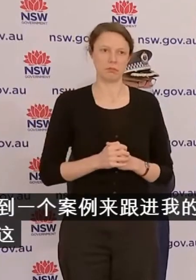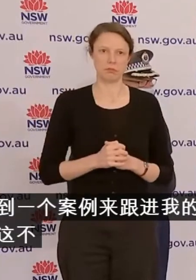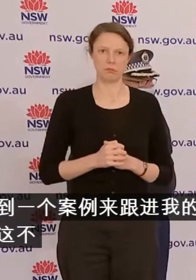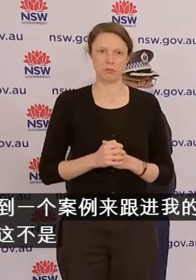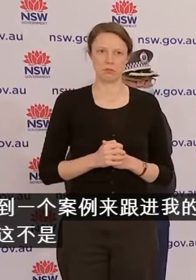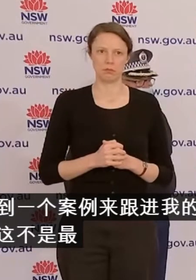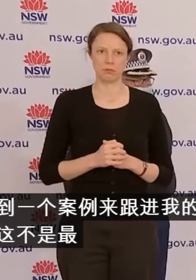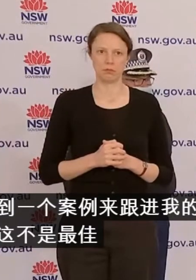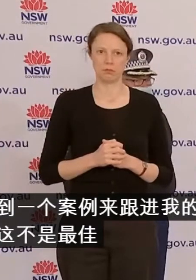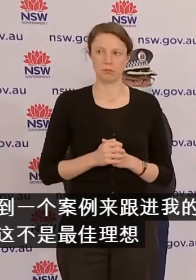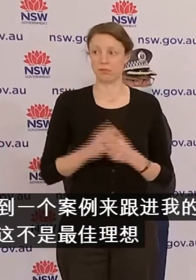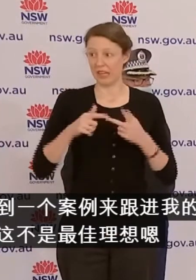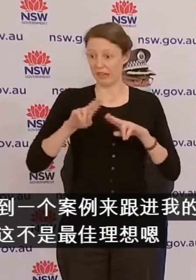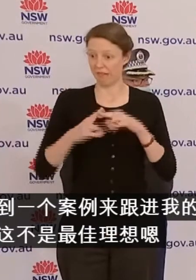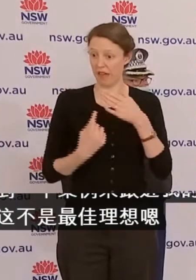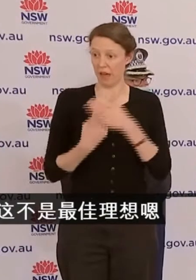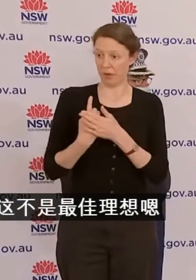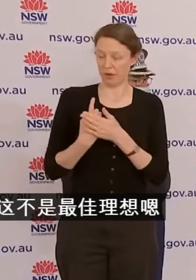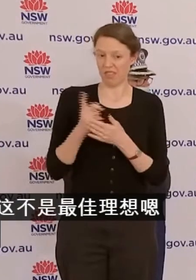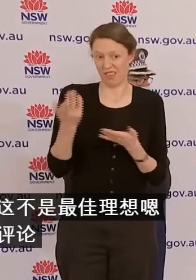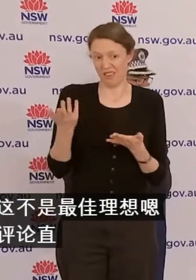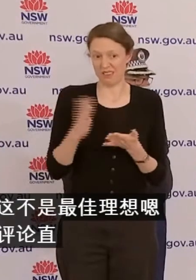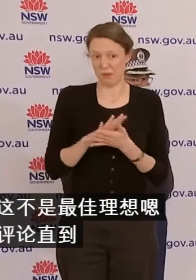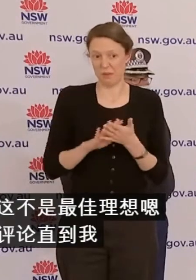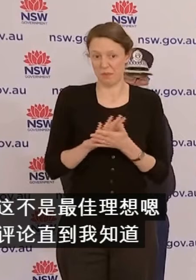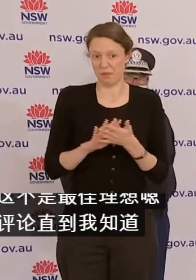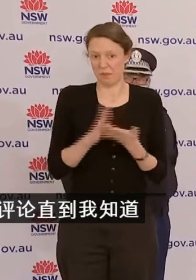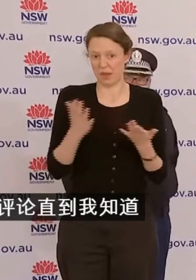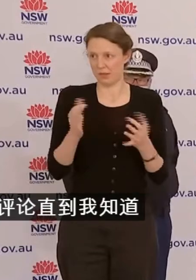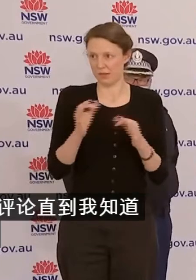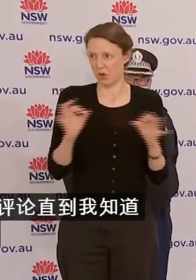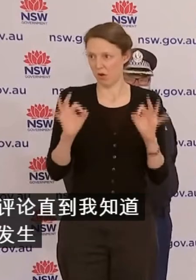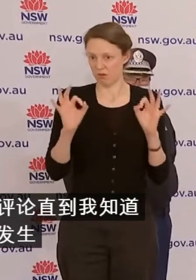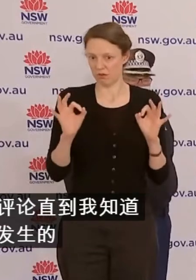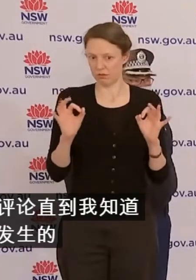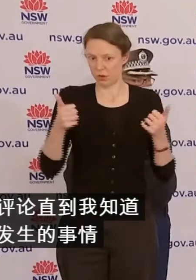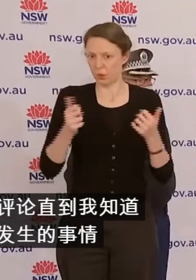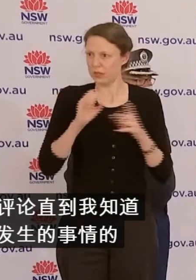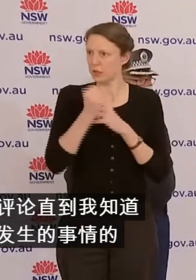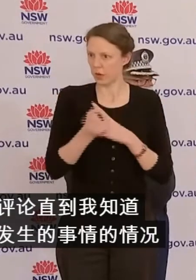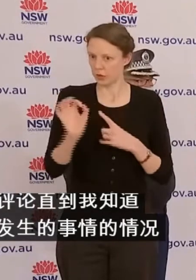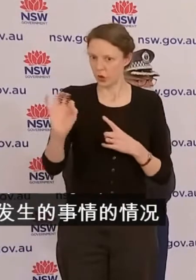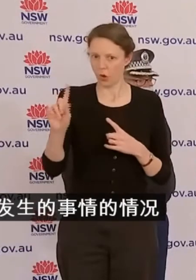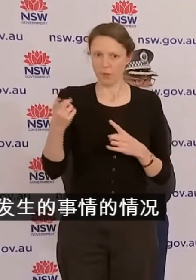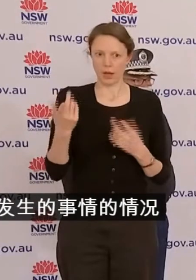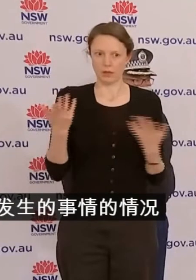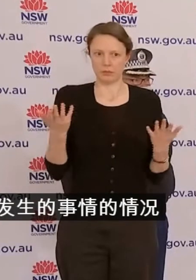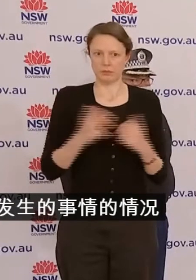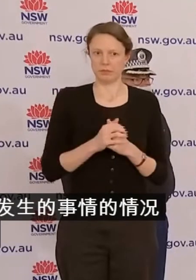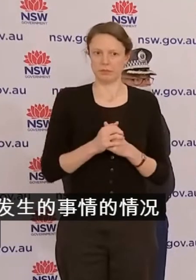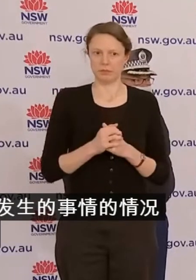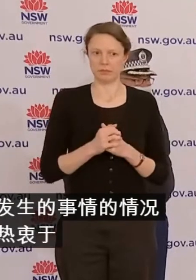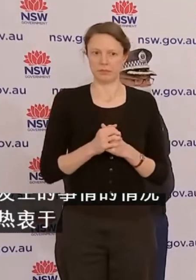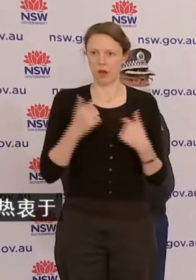not optimum ideal. I can't really comment until I know the circumstances of what has occurred in that stage, but I'd